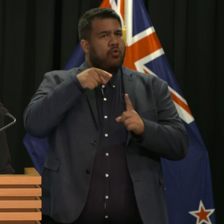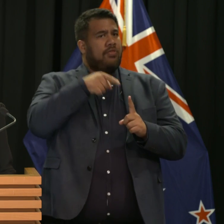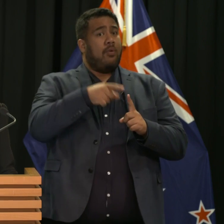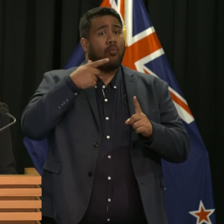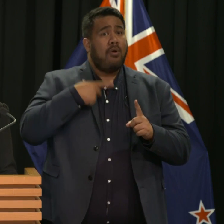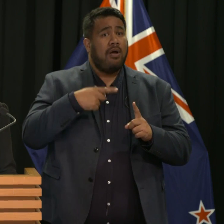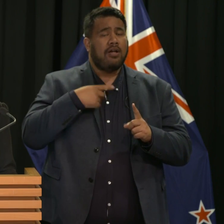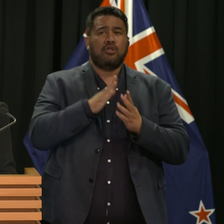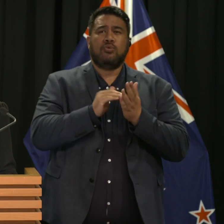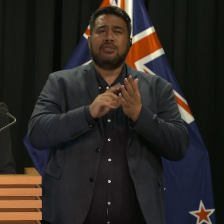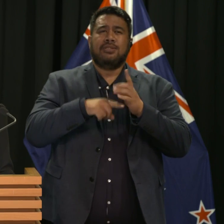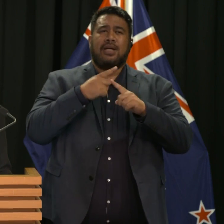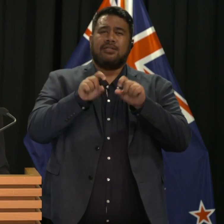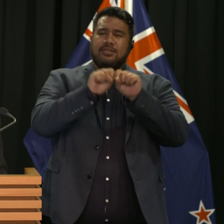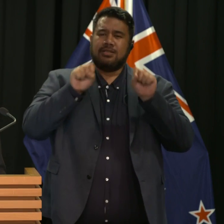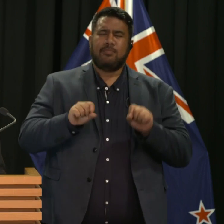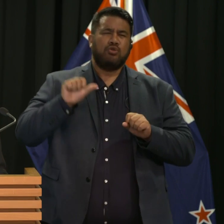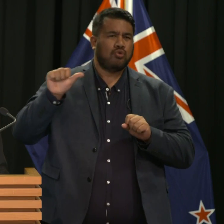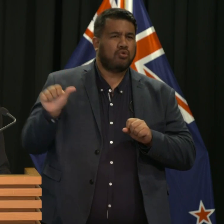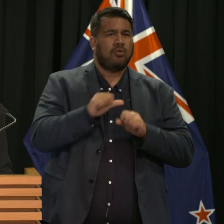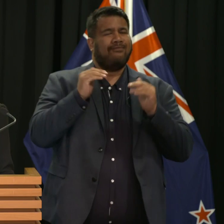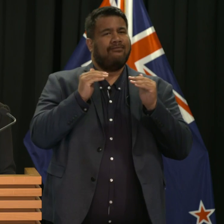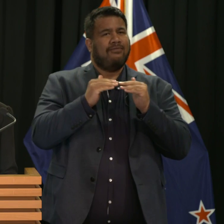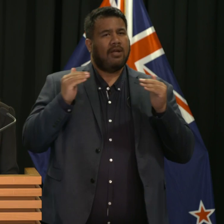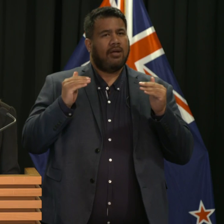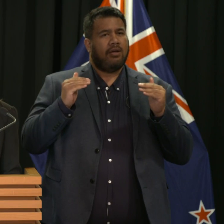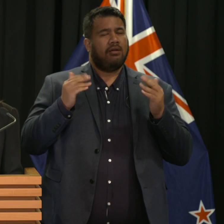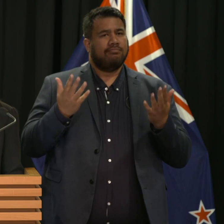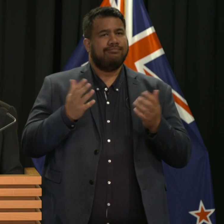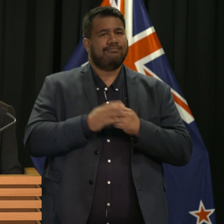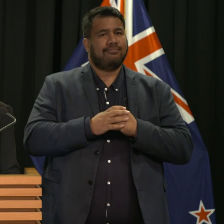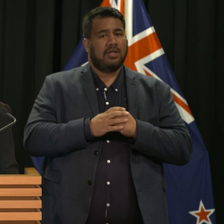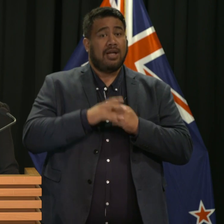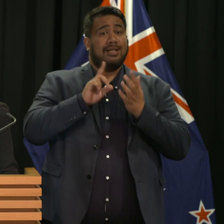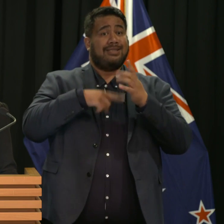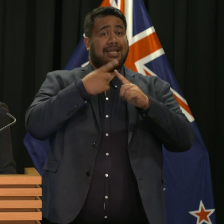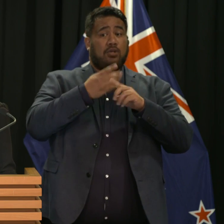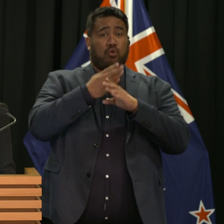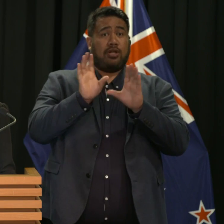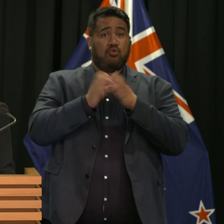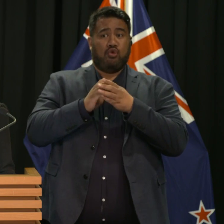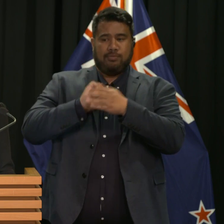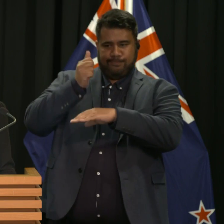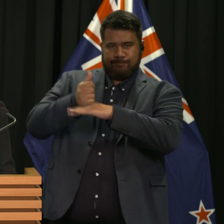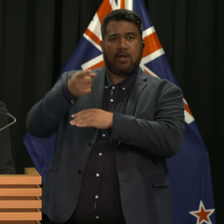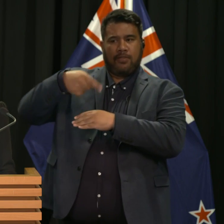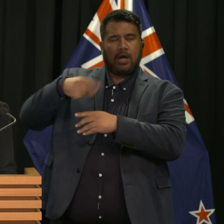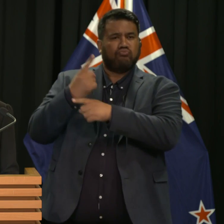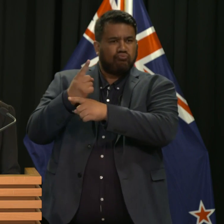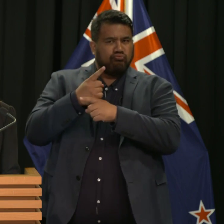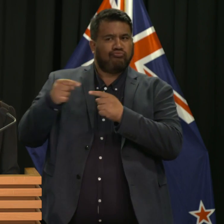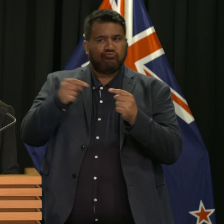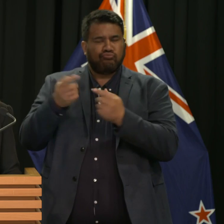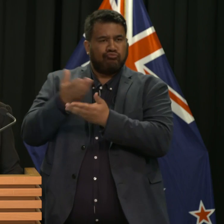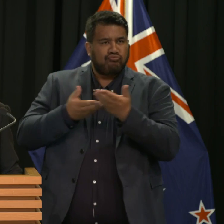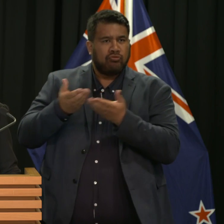should be fairer. The tax working group provided an opportunity to debate capital gains tax as a way